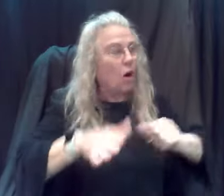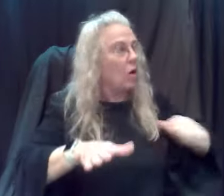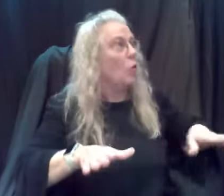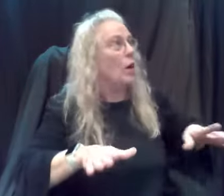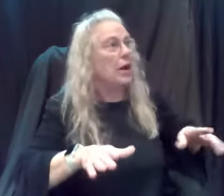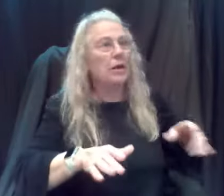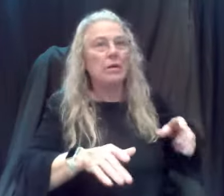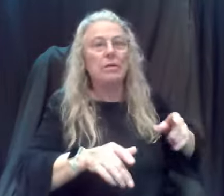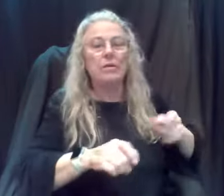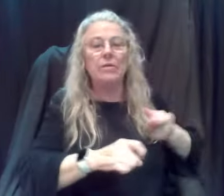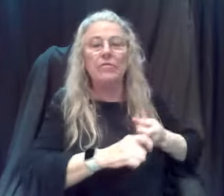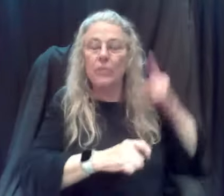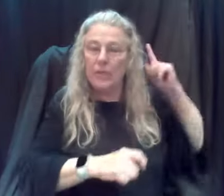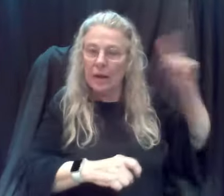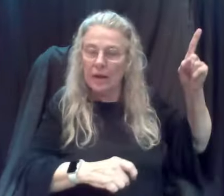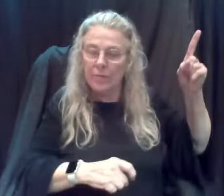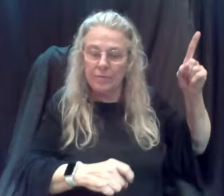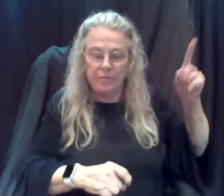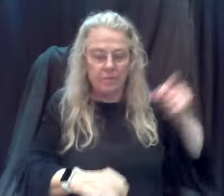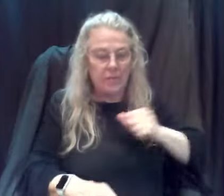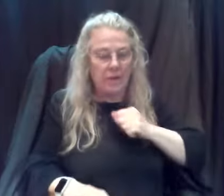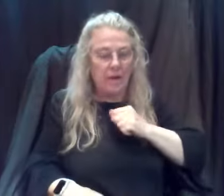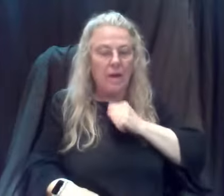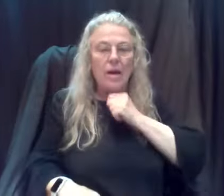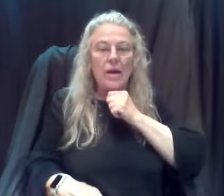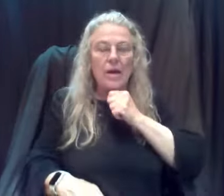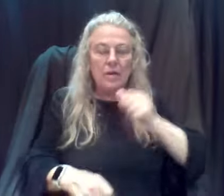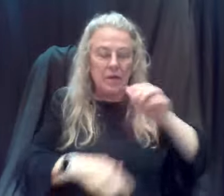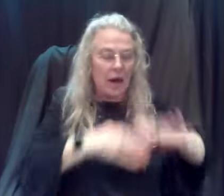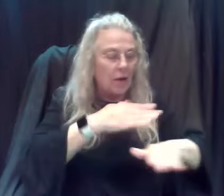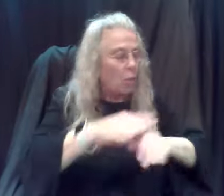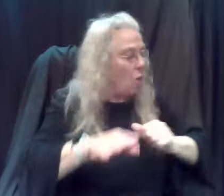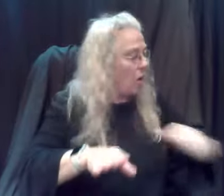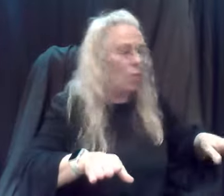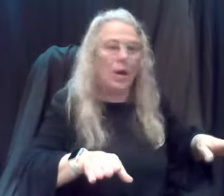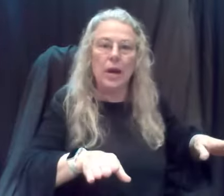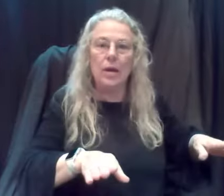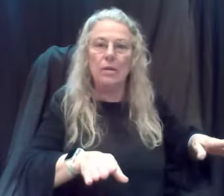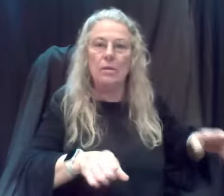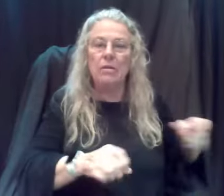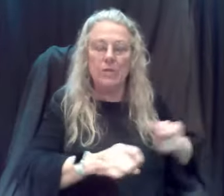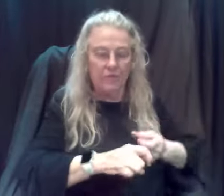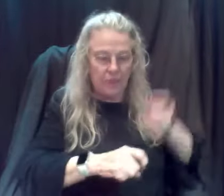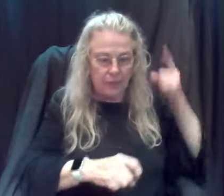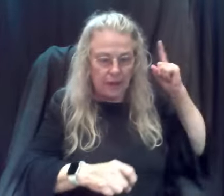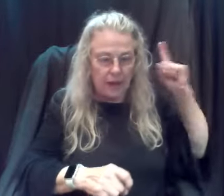away from him. Not walk away from him.